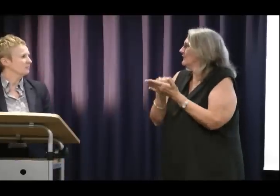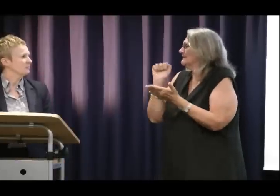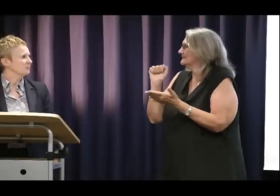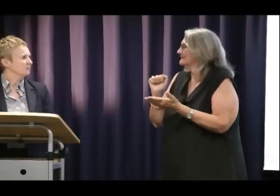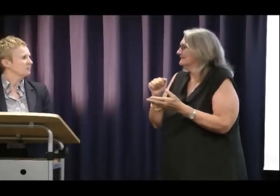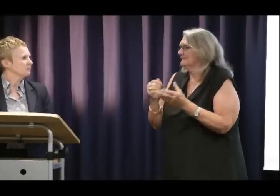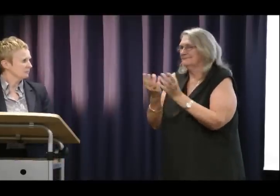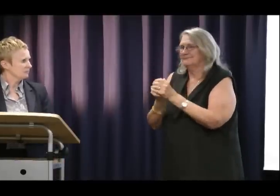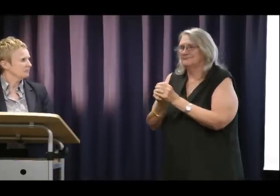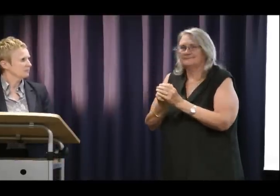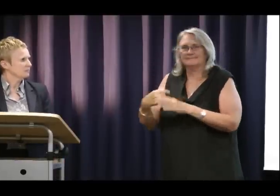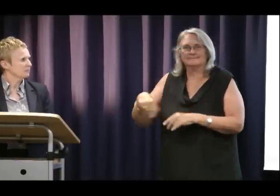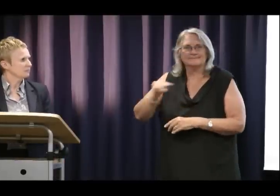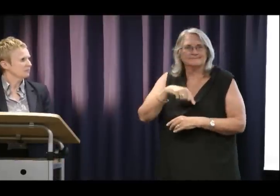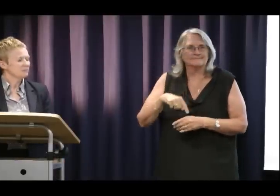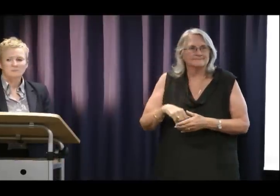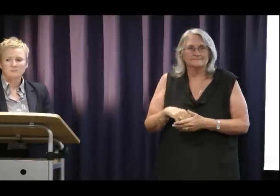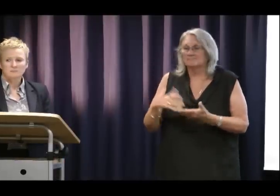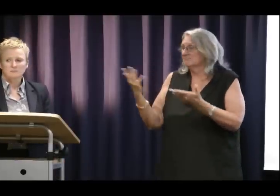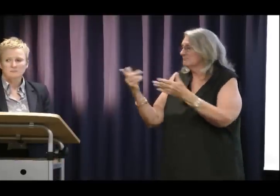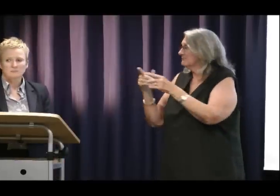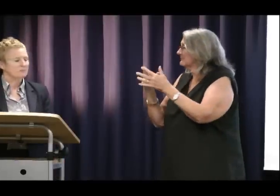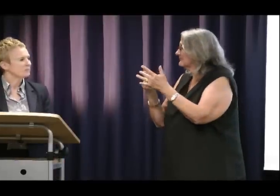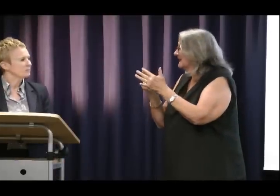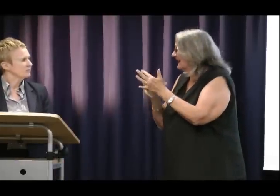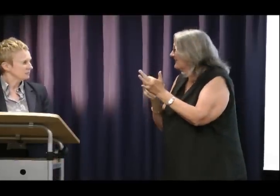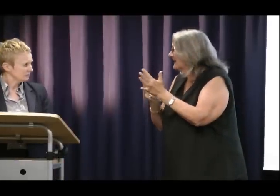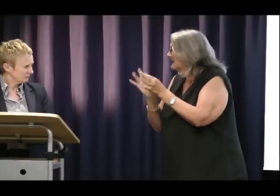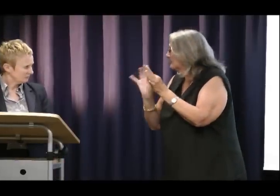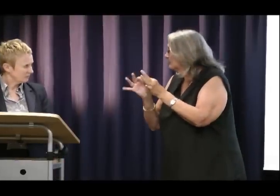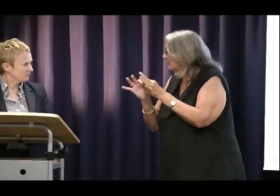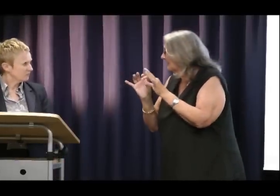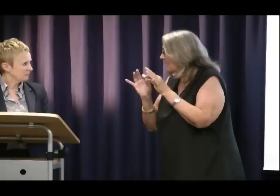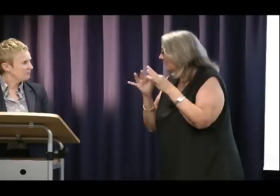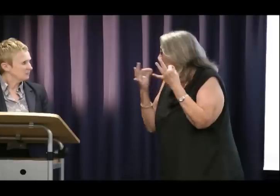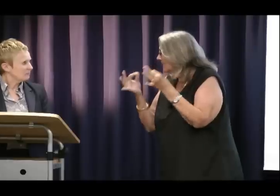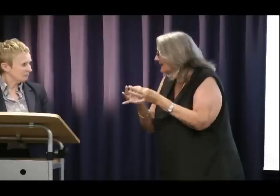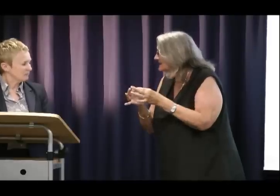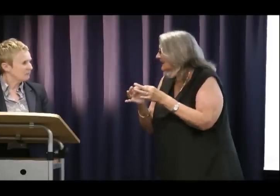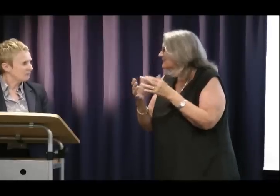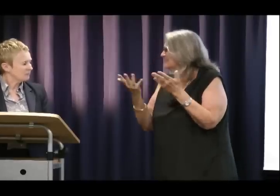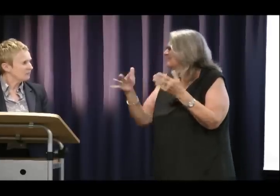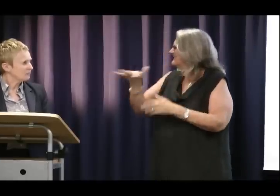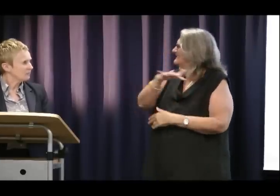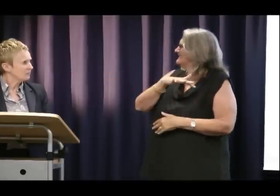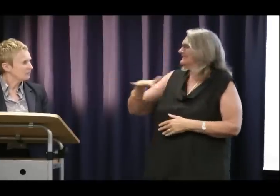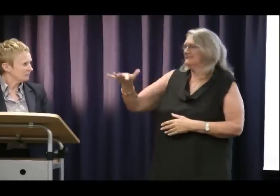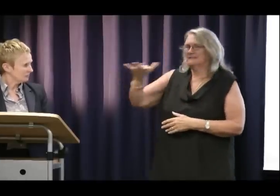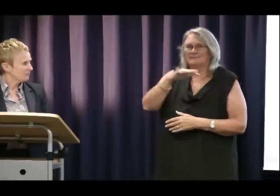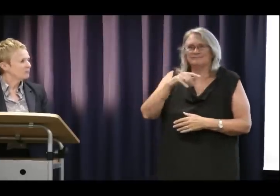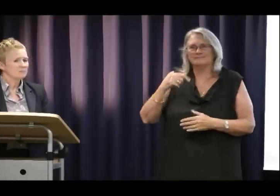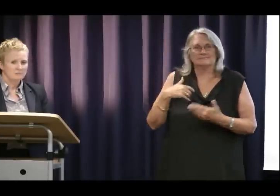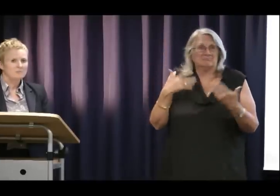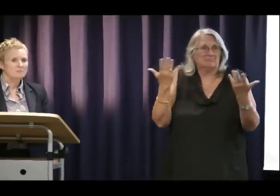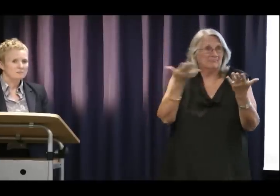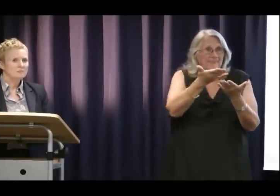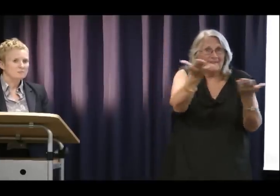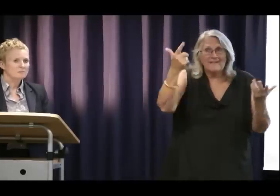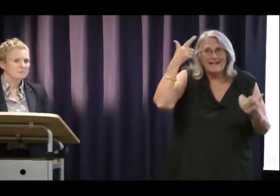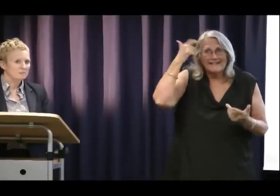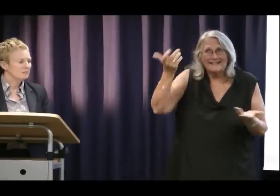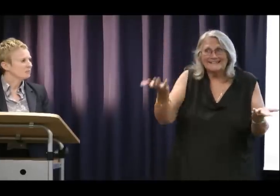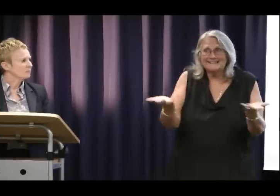but sorry, let me rephrase. With community organisations such as Sports and Deaf Victoria, I think that's fine. With the